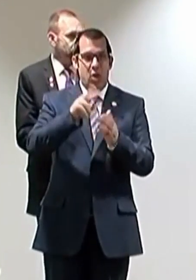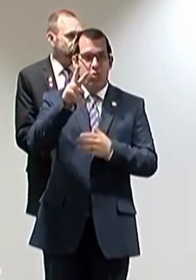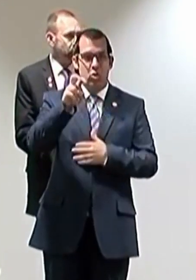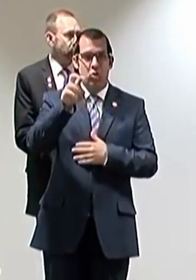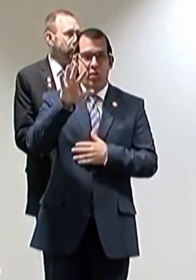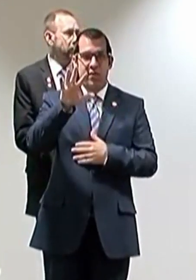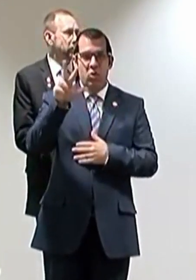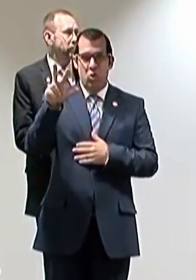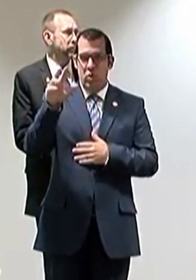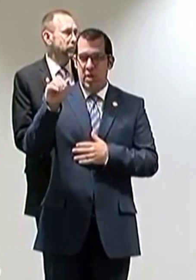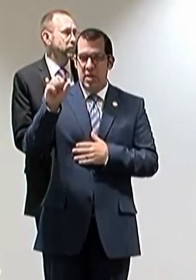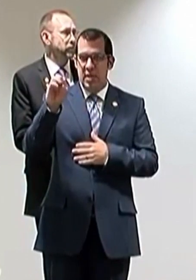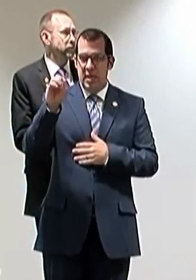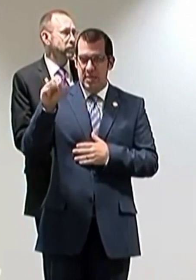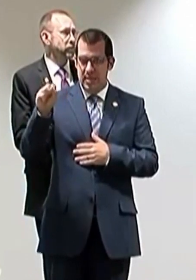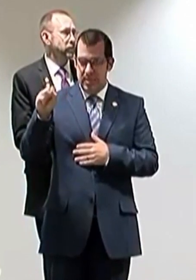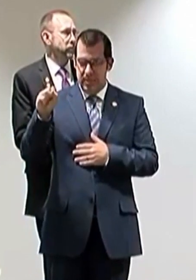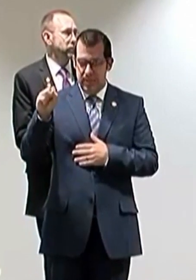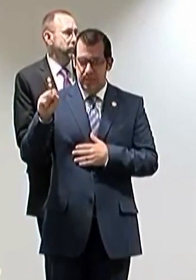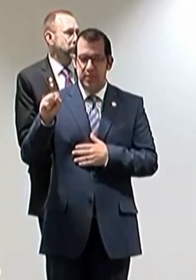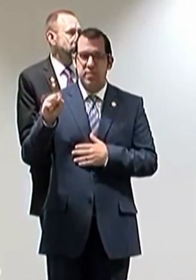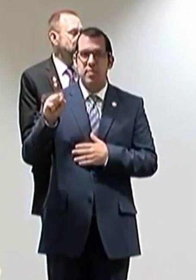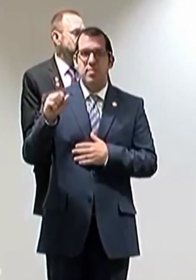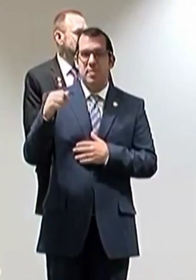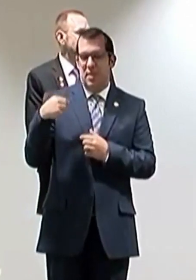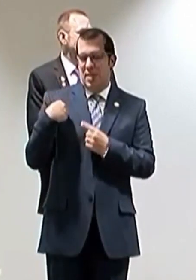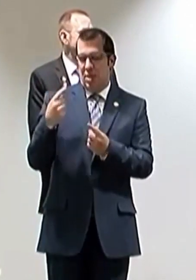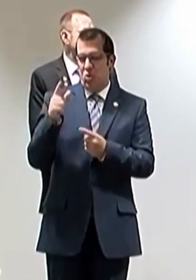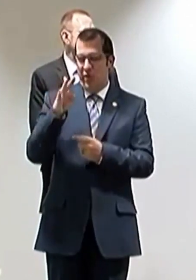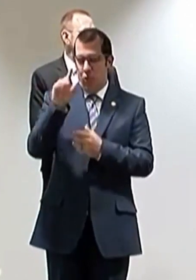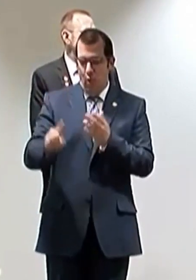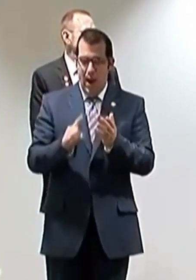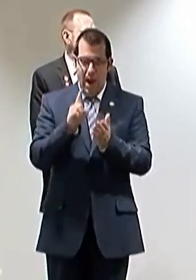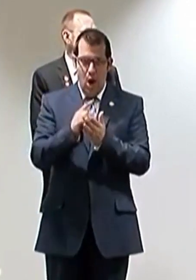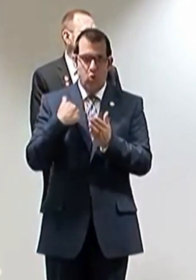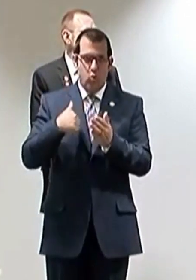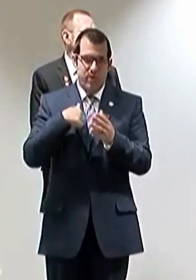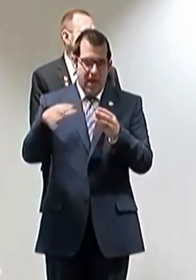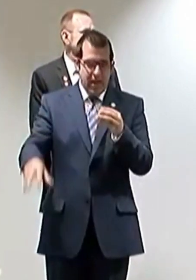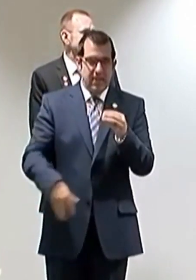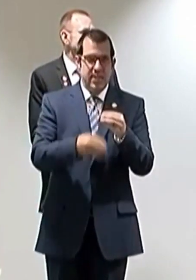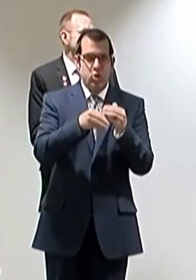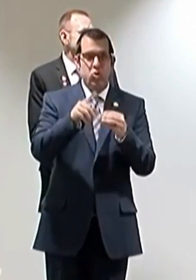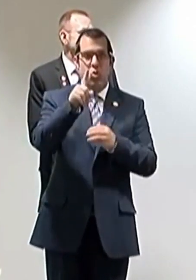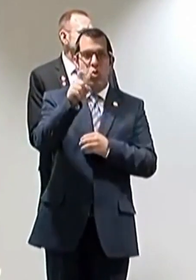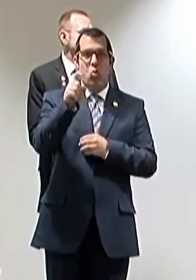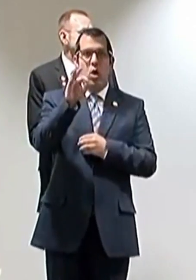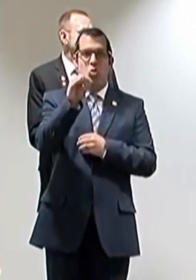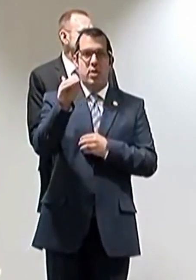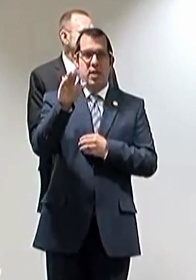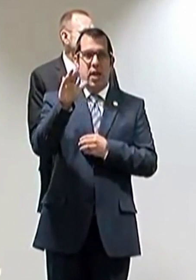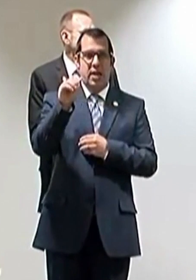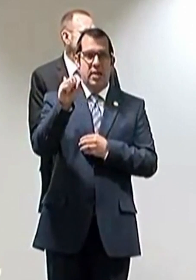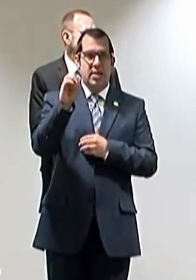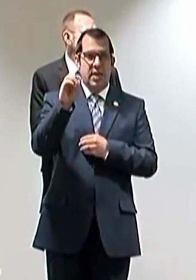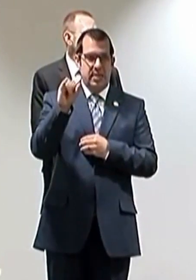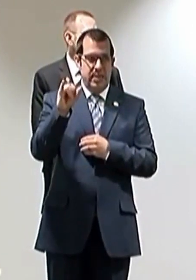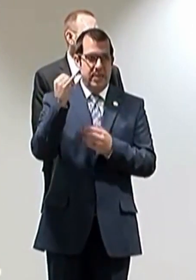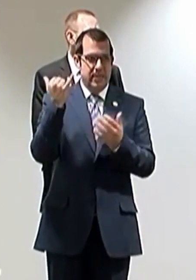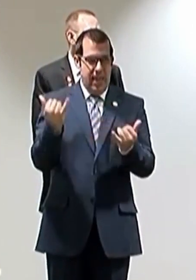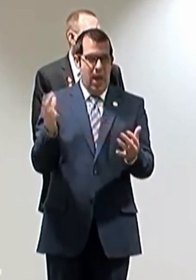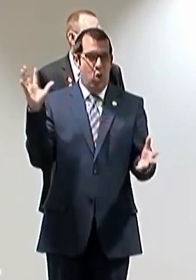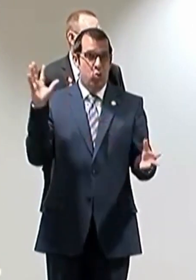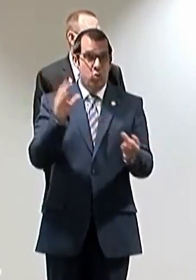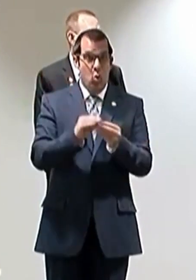7,253 cases. In the last 24 hours we've had an additional 190 cases. That brings the total